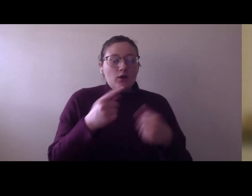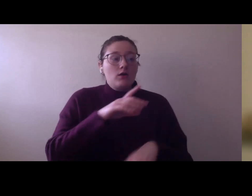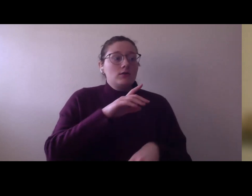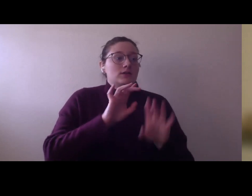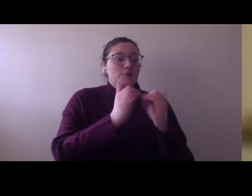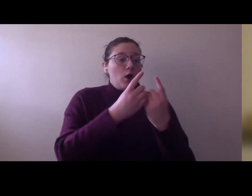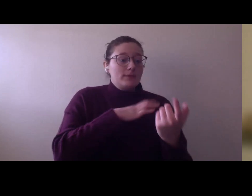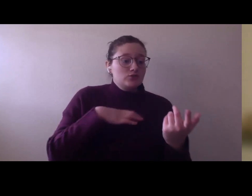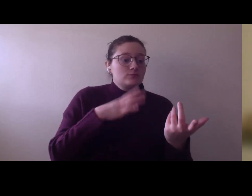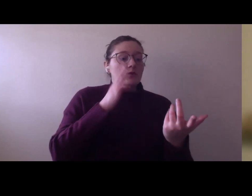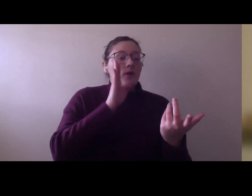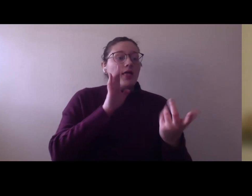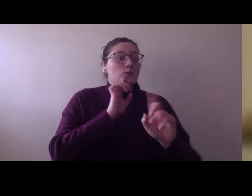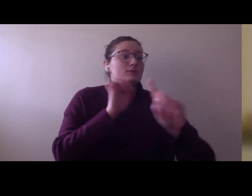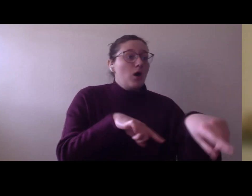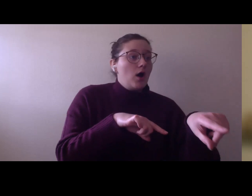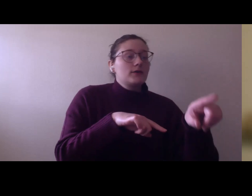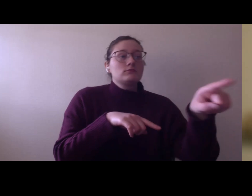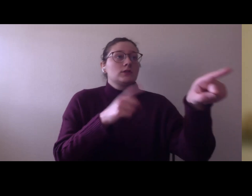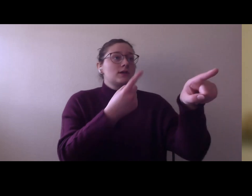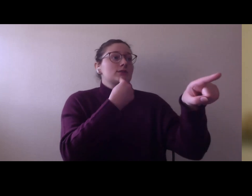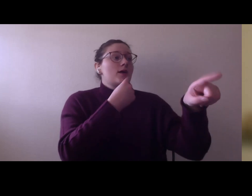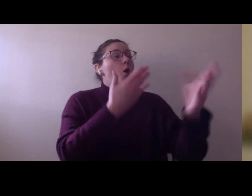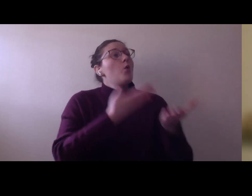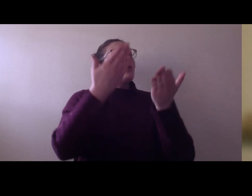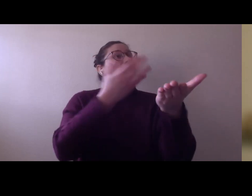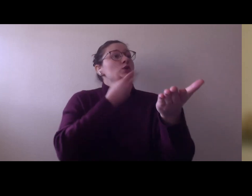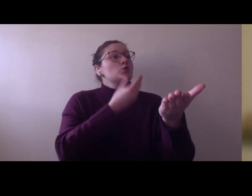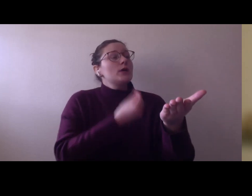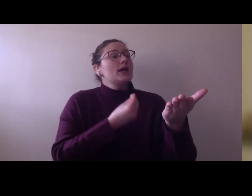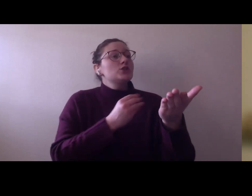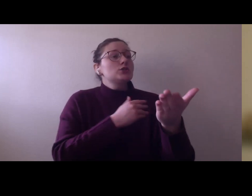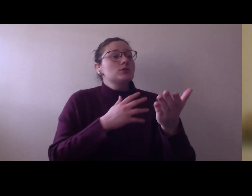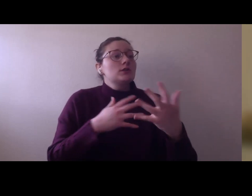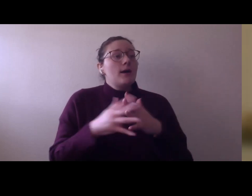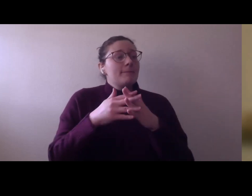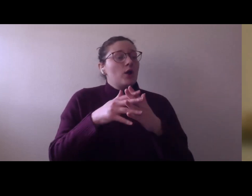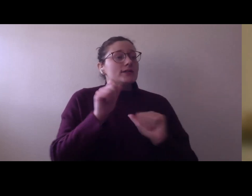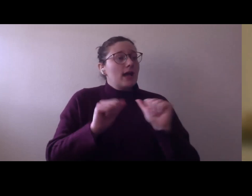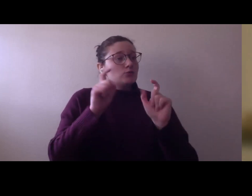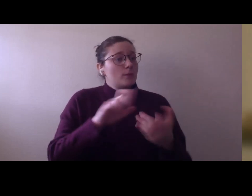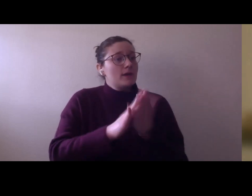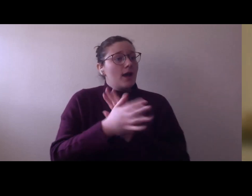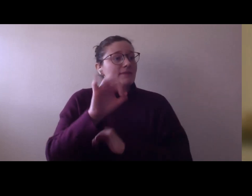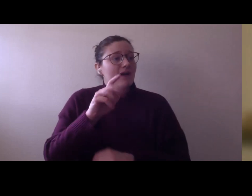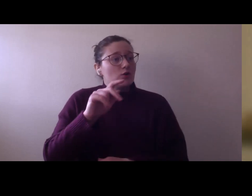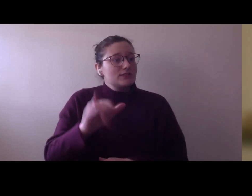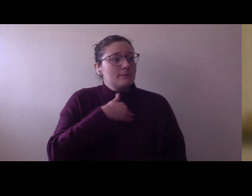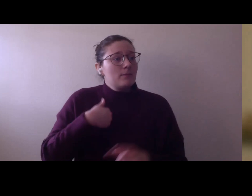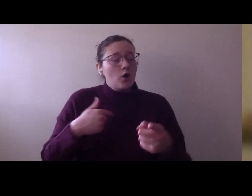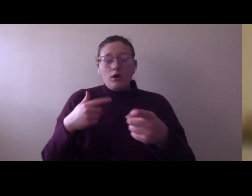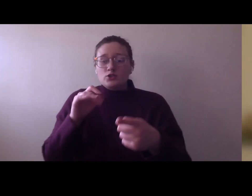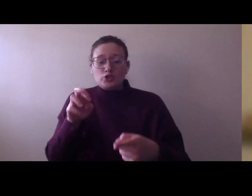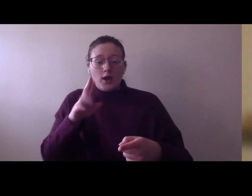respond to someone who's recommending a Jewish American scientist as a faculty member. The chair will say, "Oh, sorry,